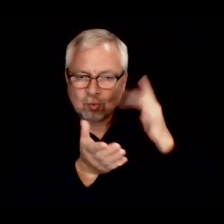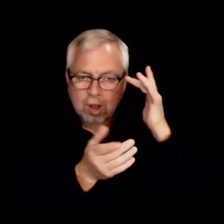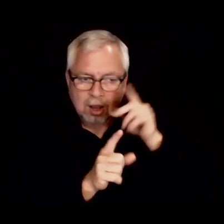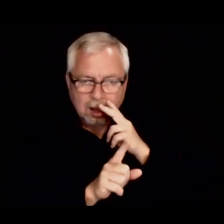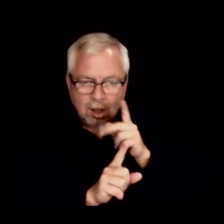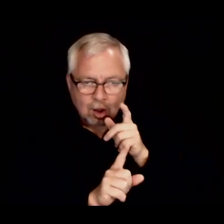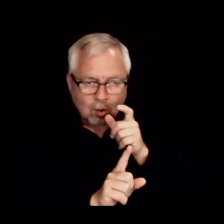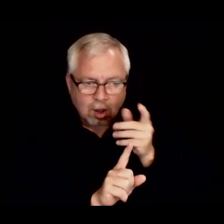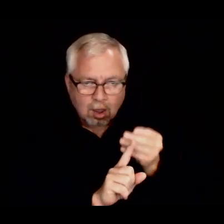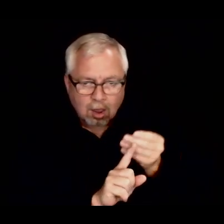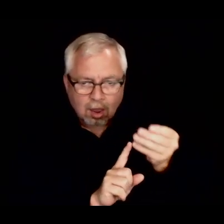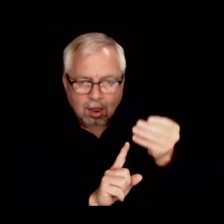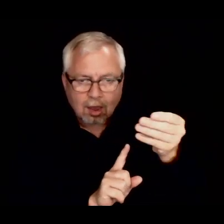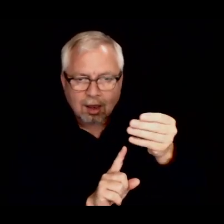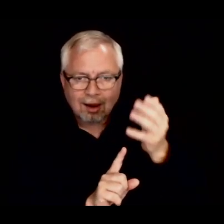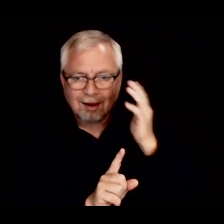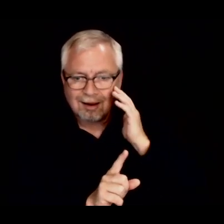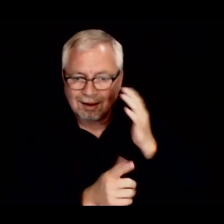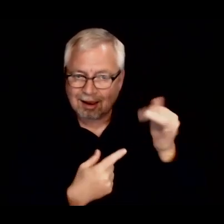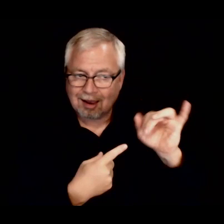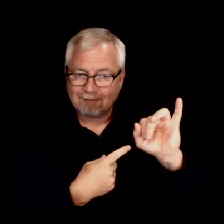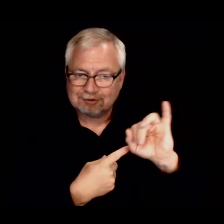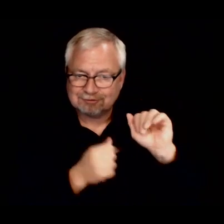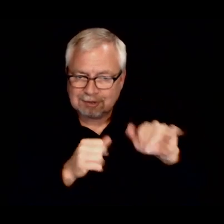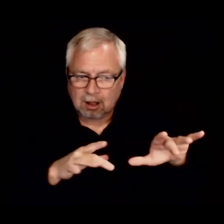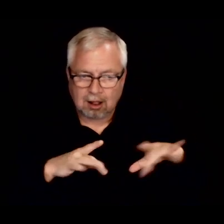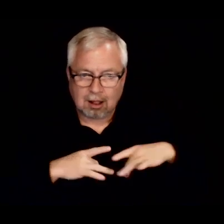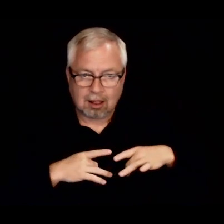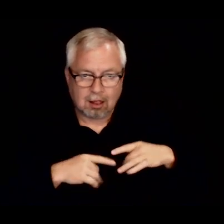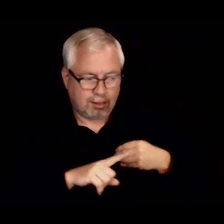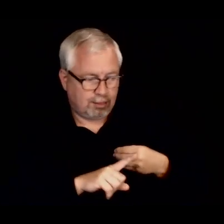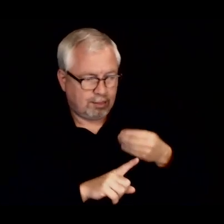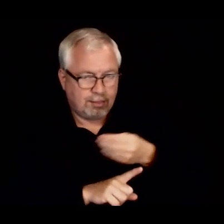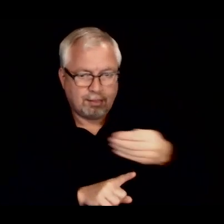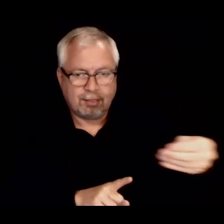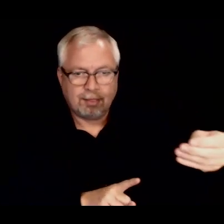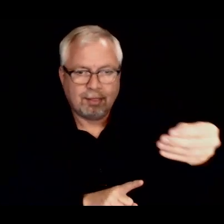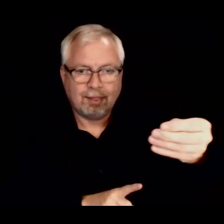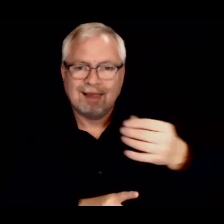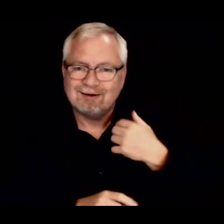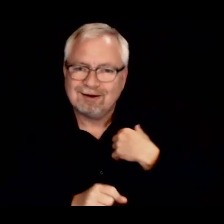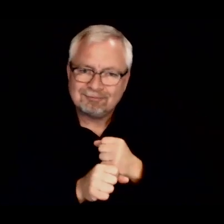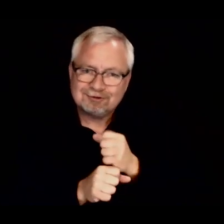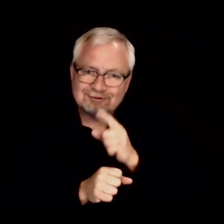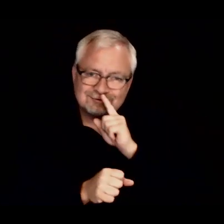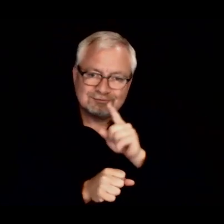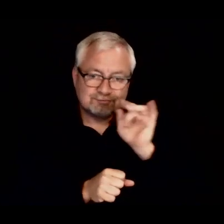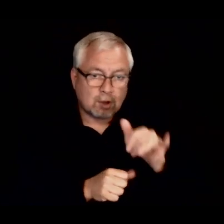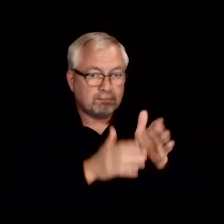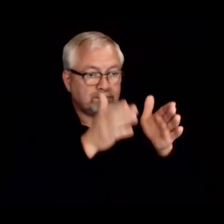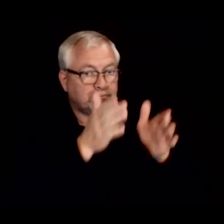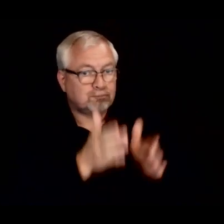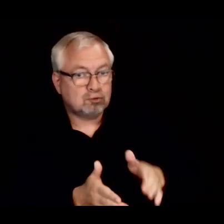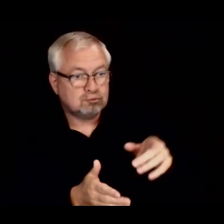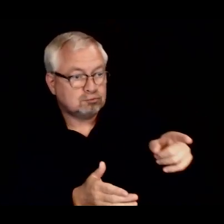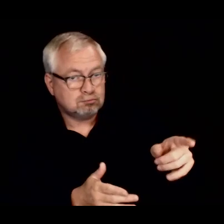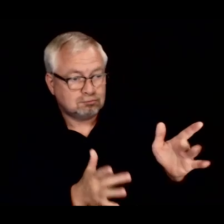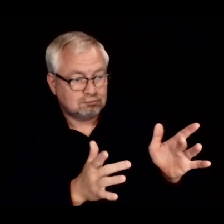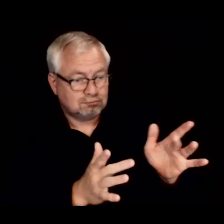And our concern is simply making sure that the individual and their contacts are safe. And there